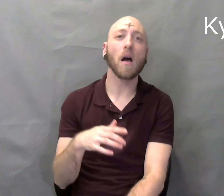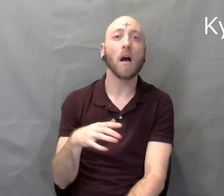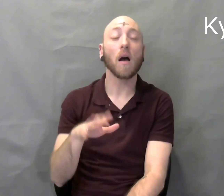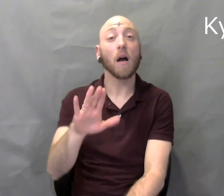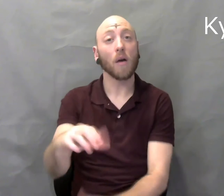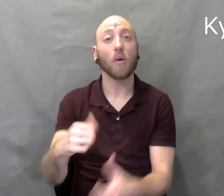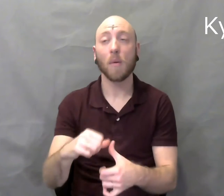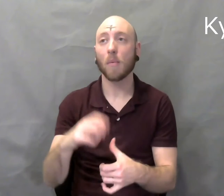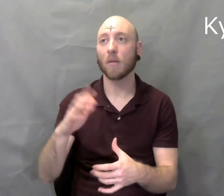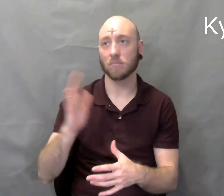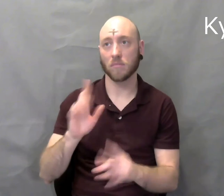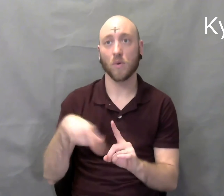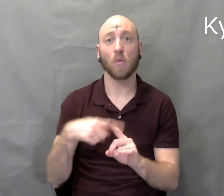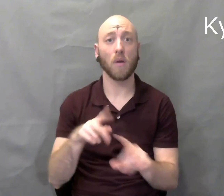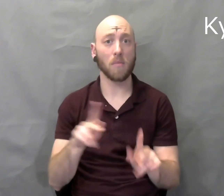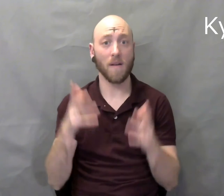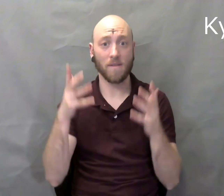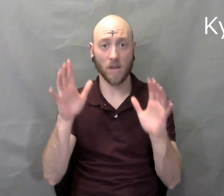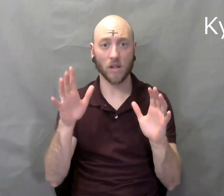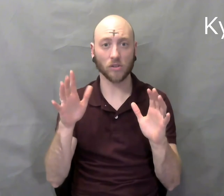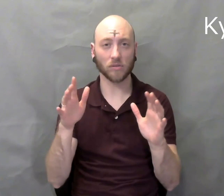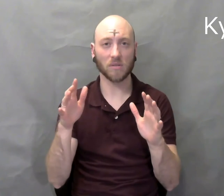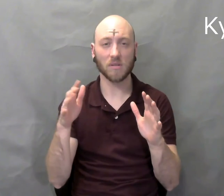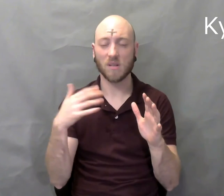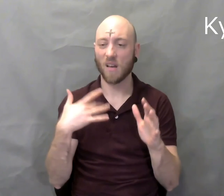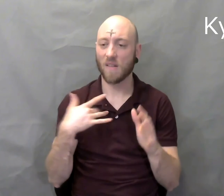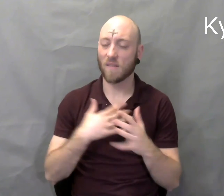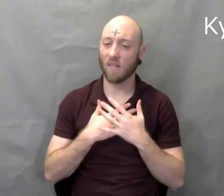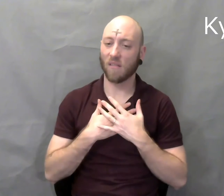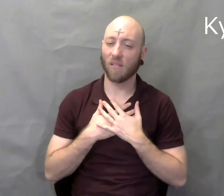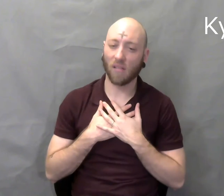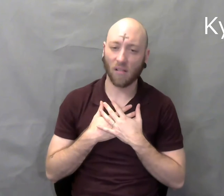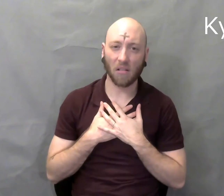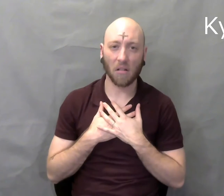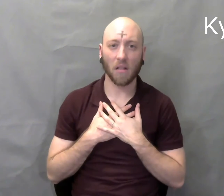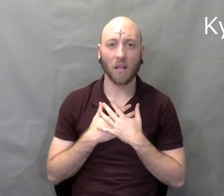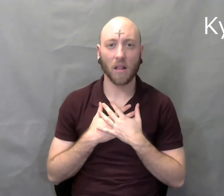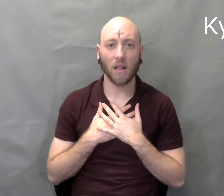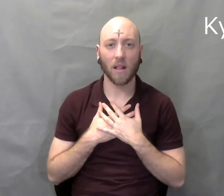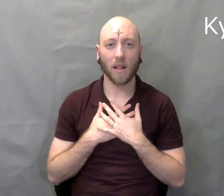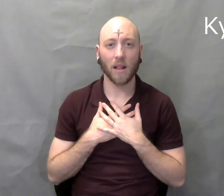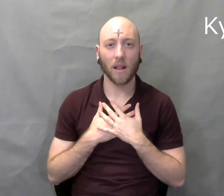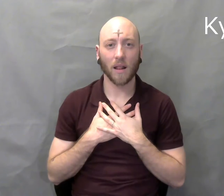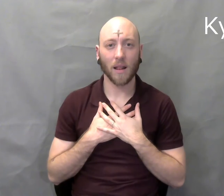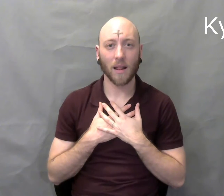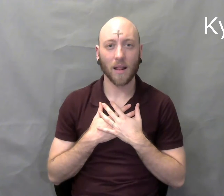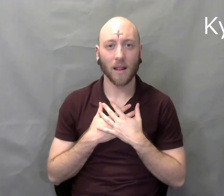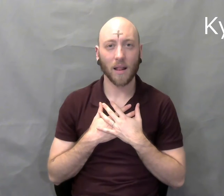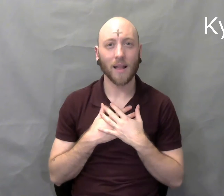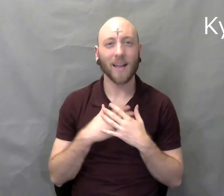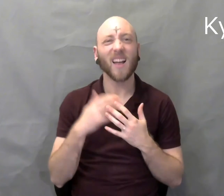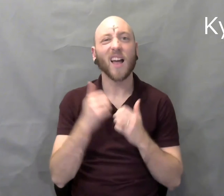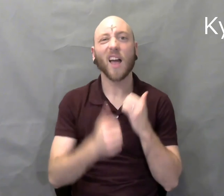from parties and cursing myself out in the mirror because everybody that I always met was always like, man, you have so much